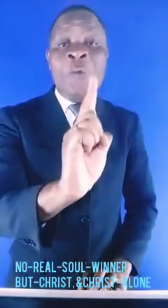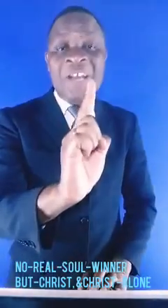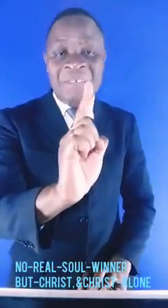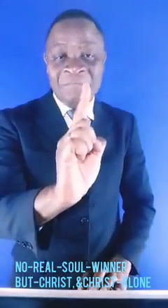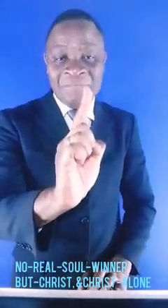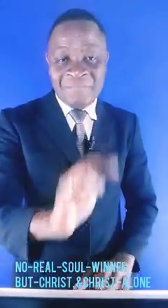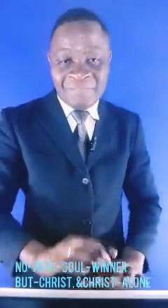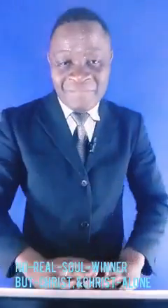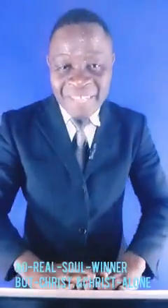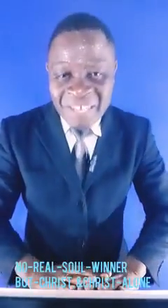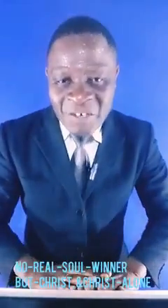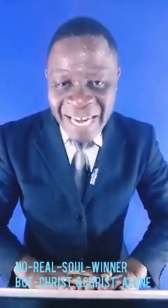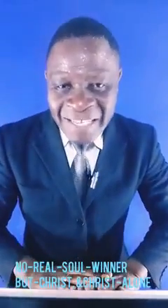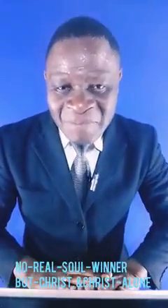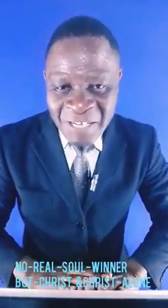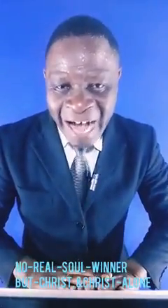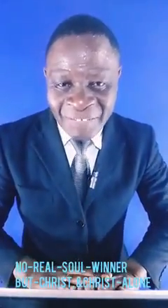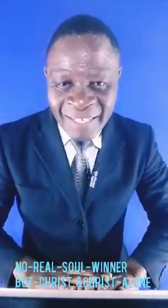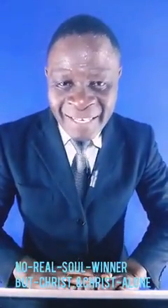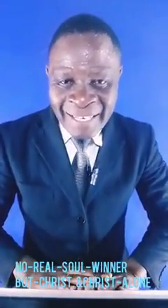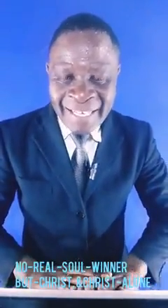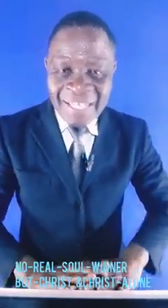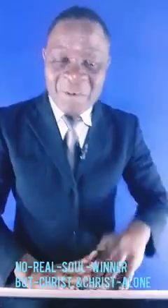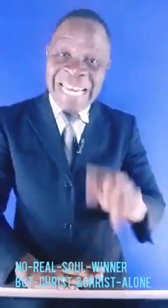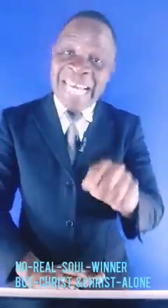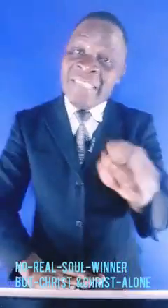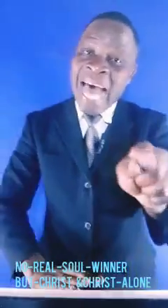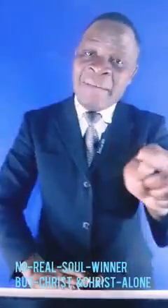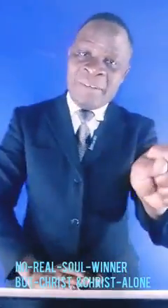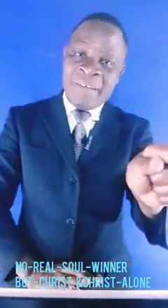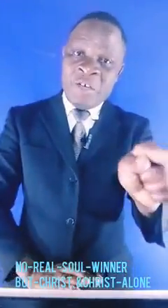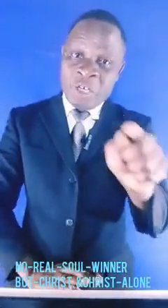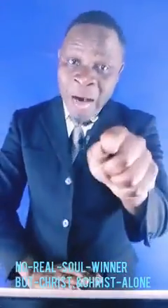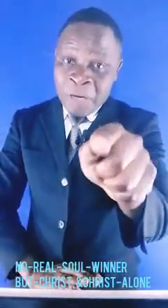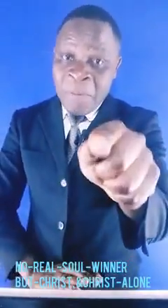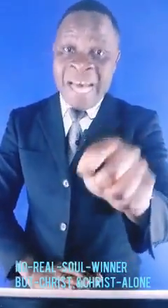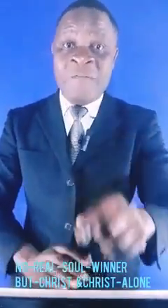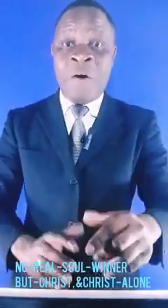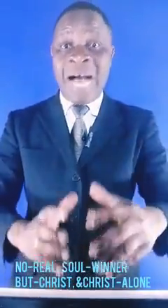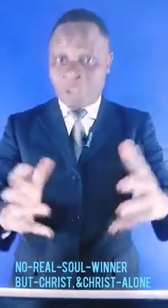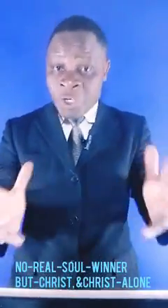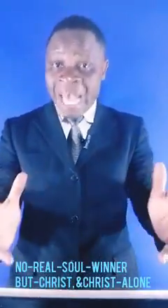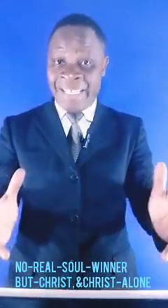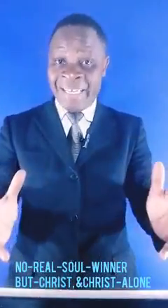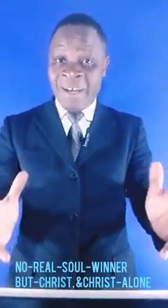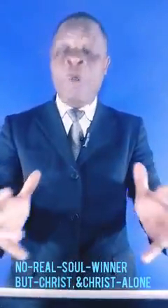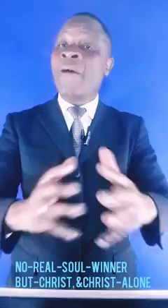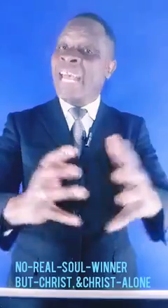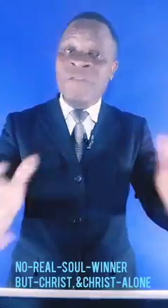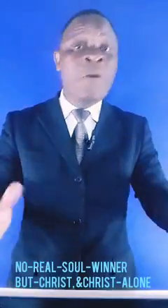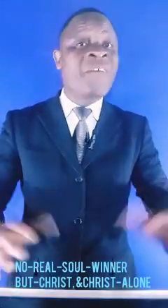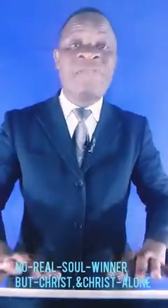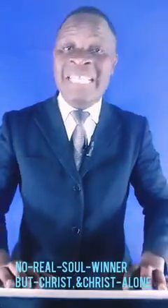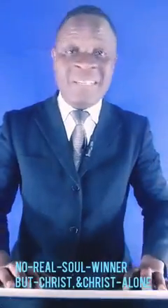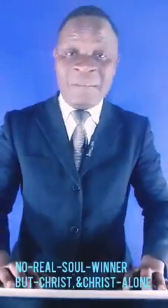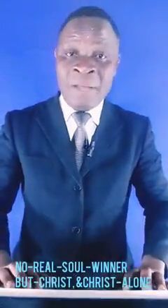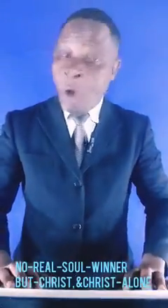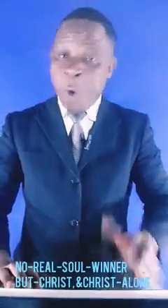winner is Christ himself. So next time you are preparing for a crusade or for any form of evangelism, or my